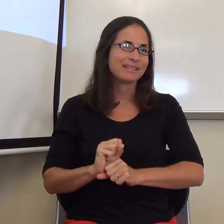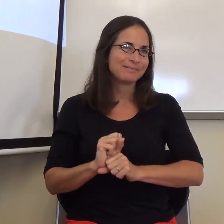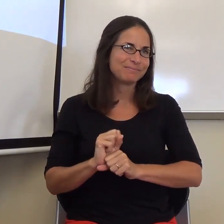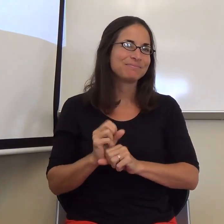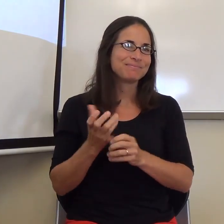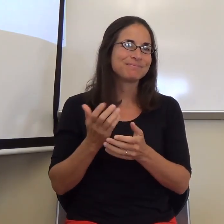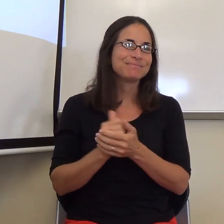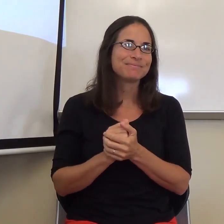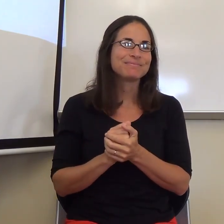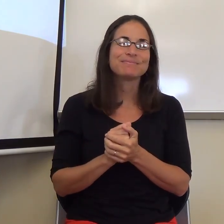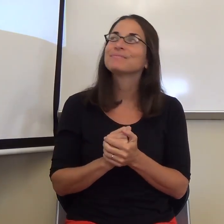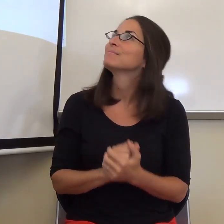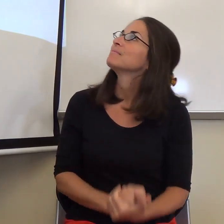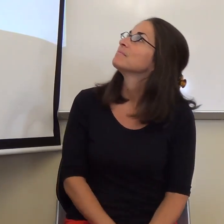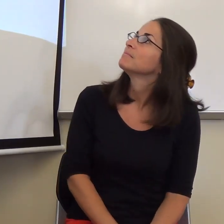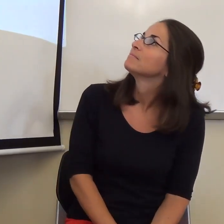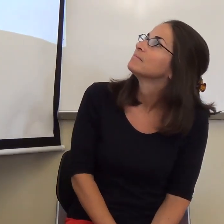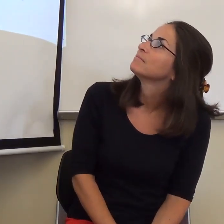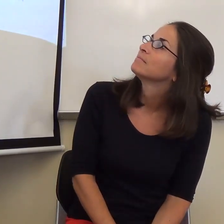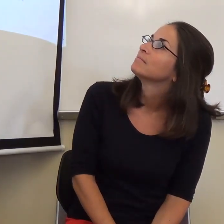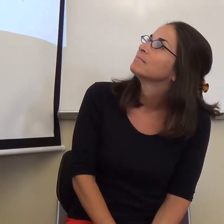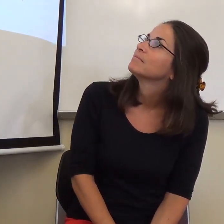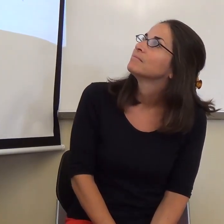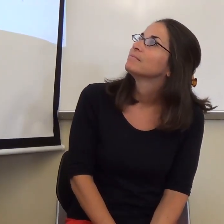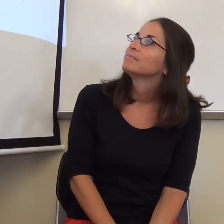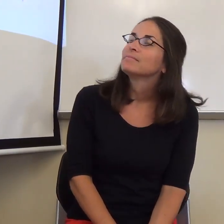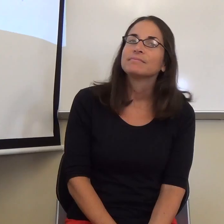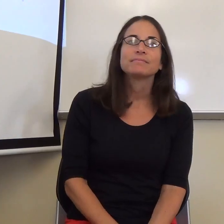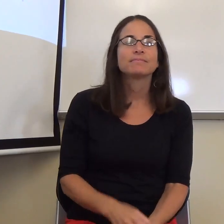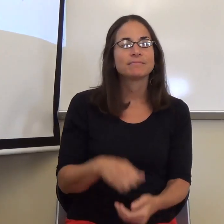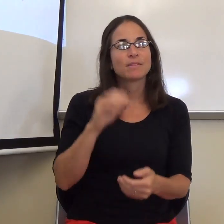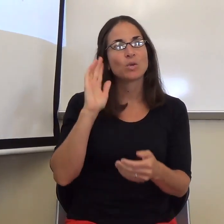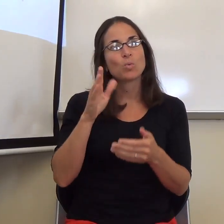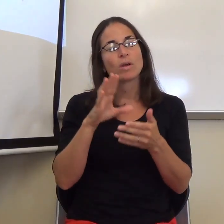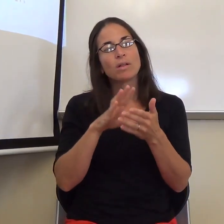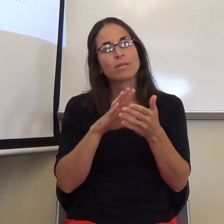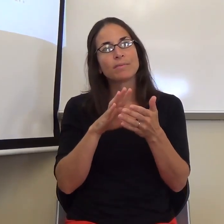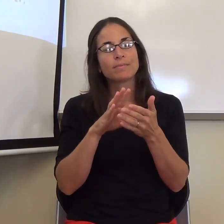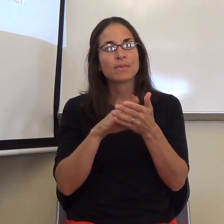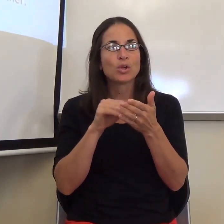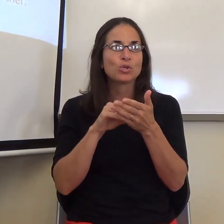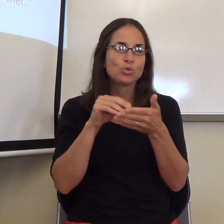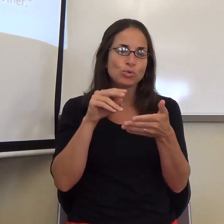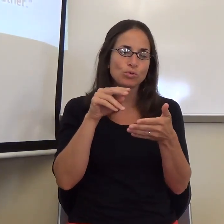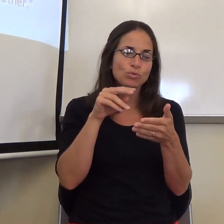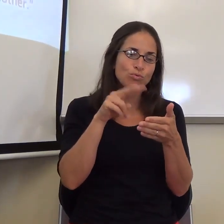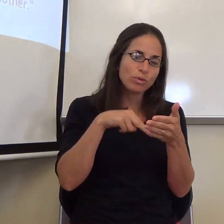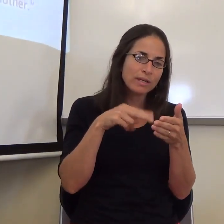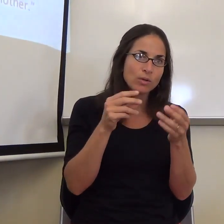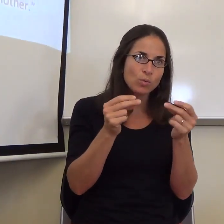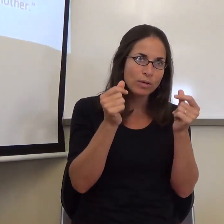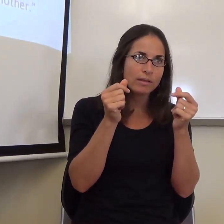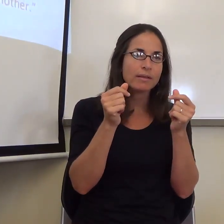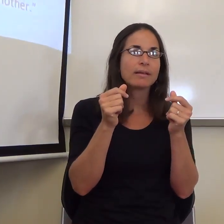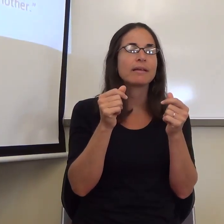as we keep going in this class, you kind of learn to glance it over first, which I've been encouraging you to do. Looking for